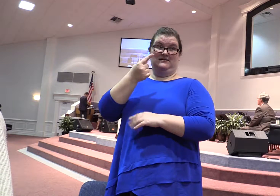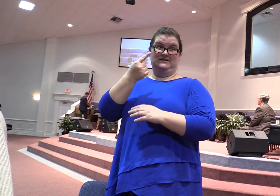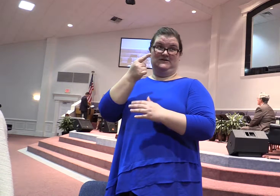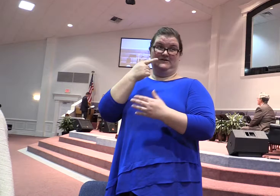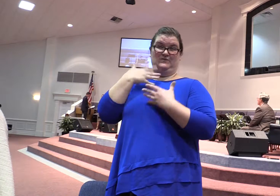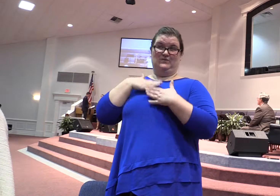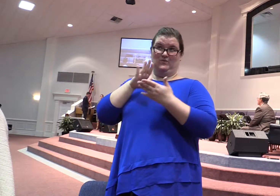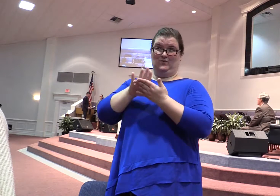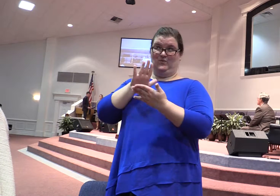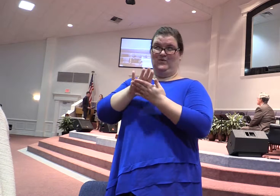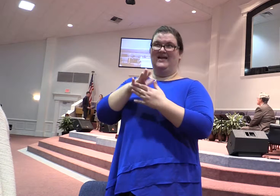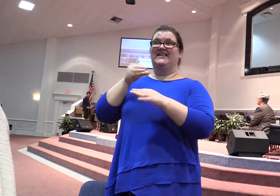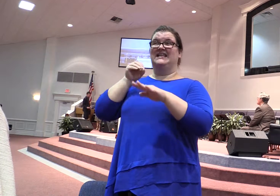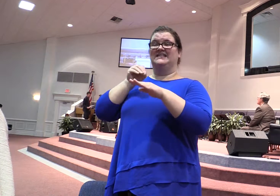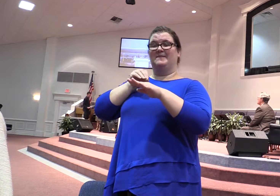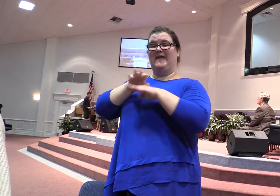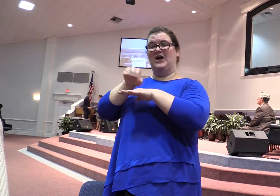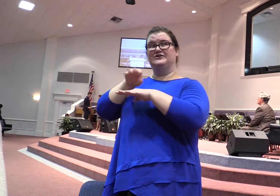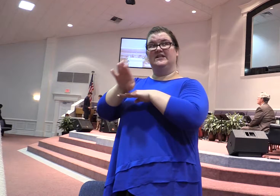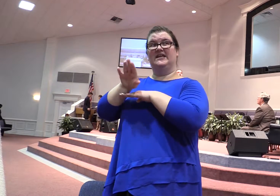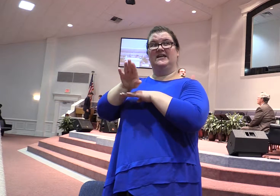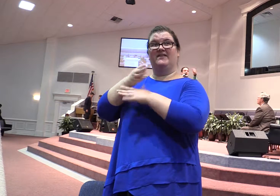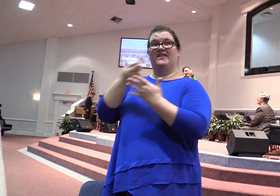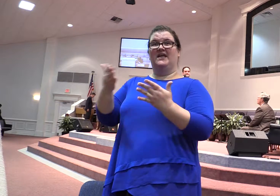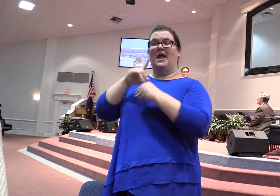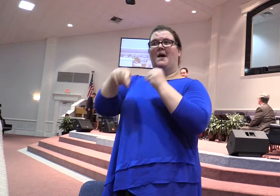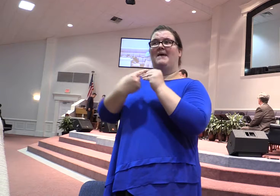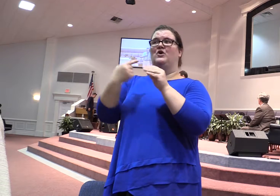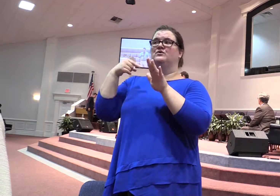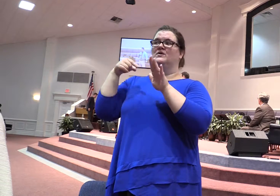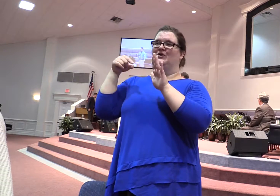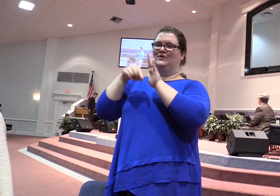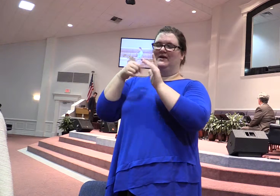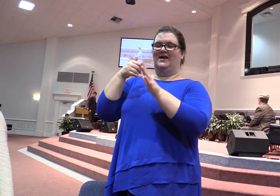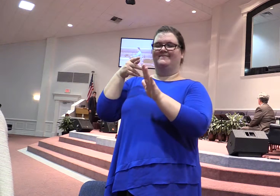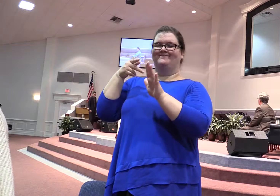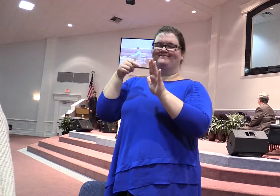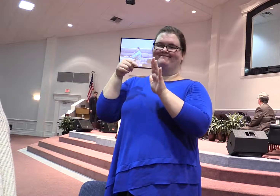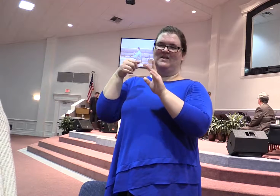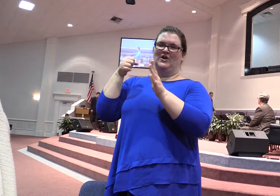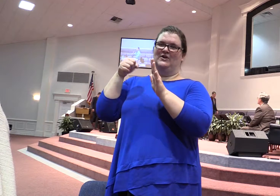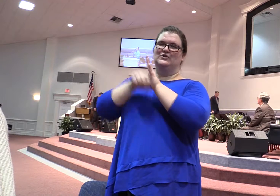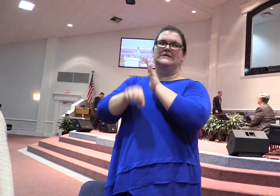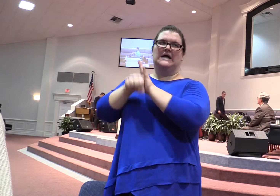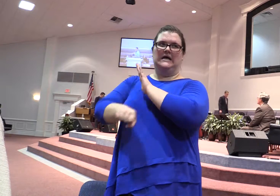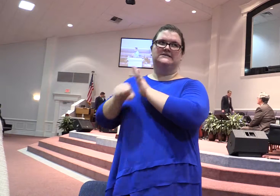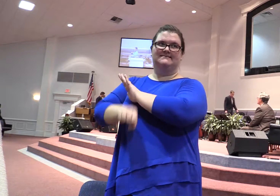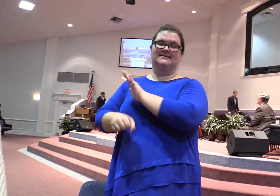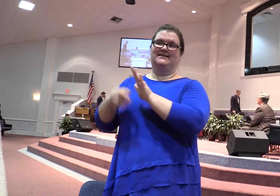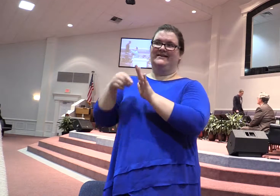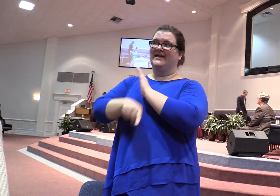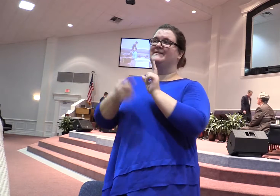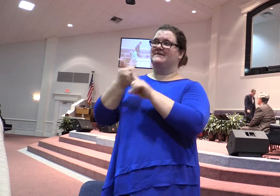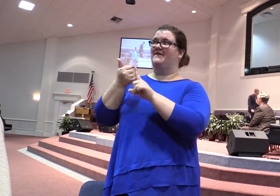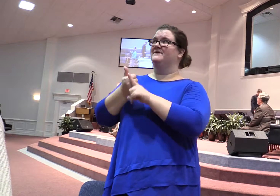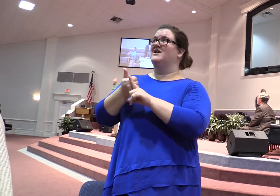They did some counseling session to all the students about suicide. And how you gotta watch out, because young